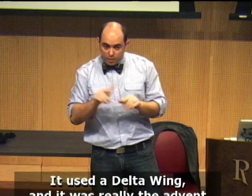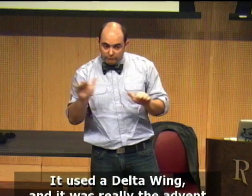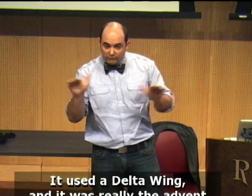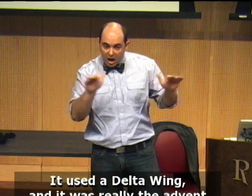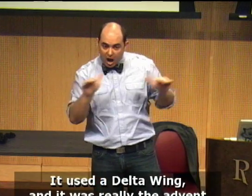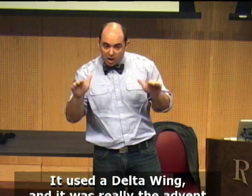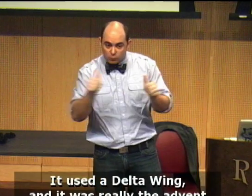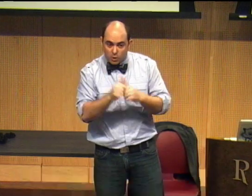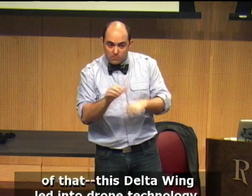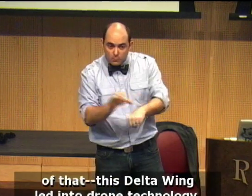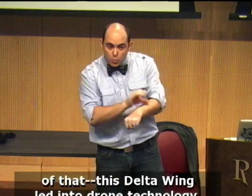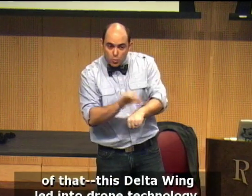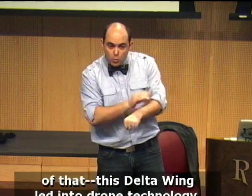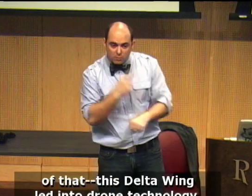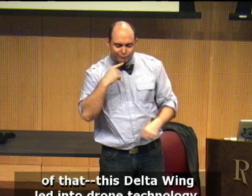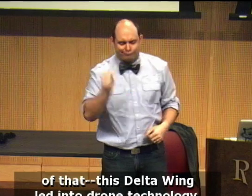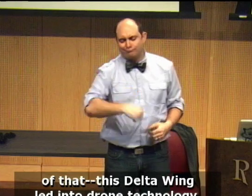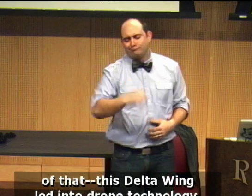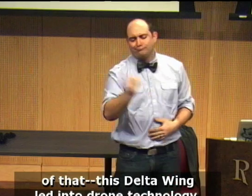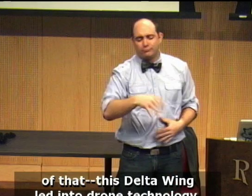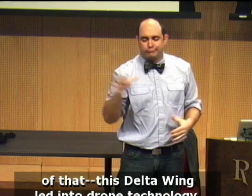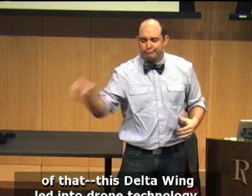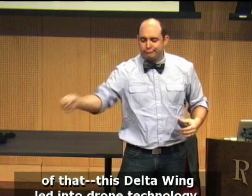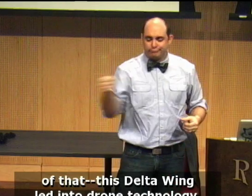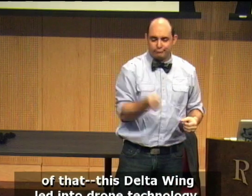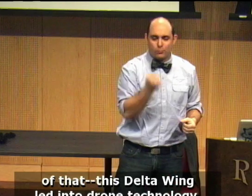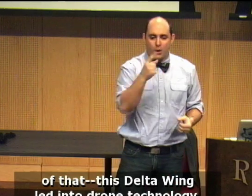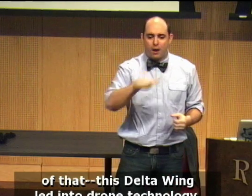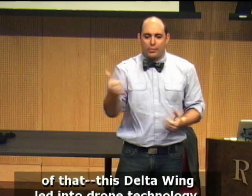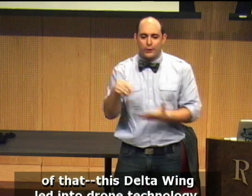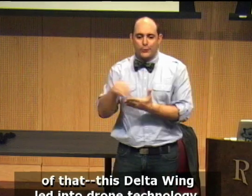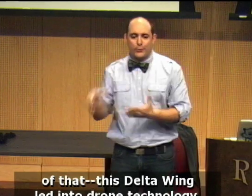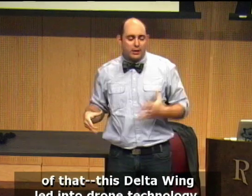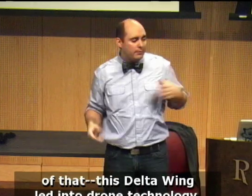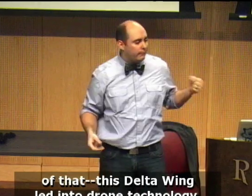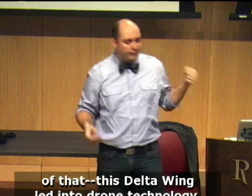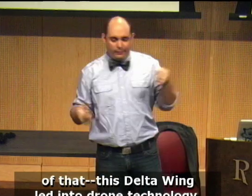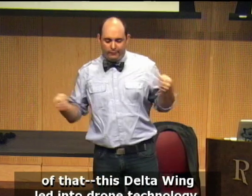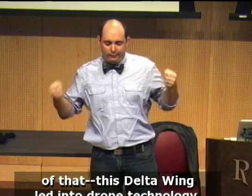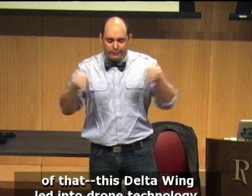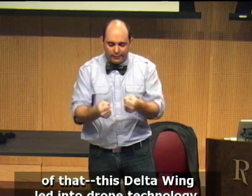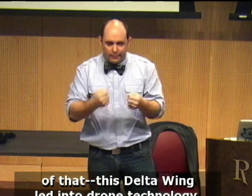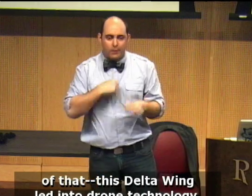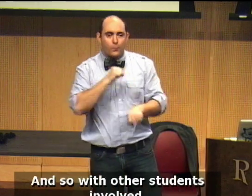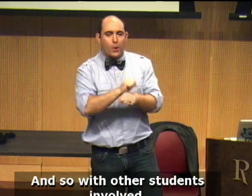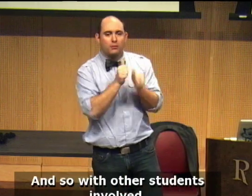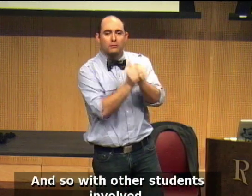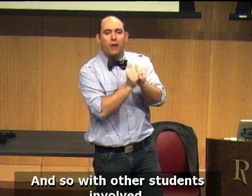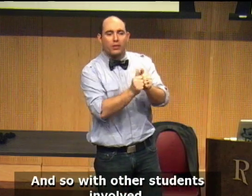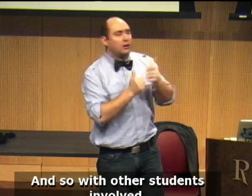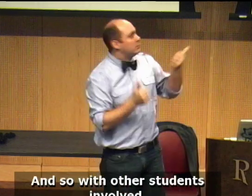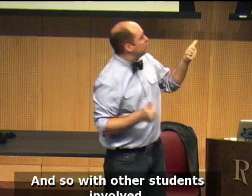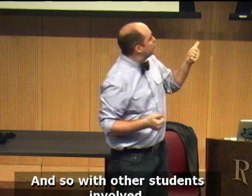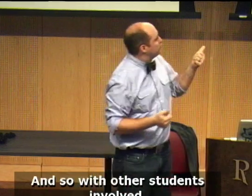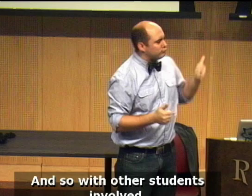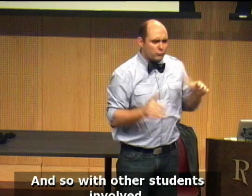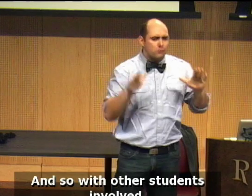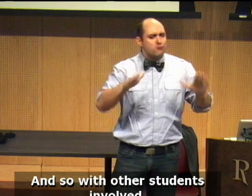the advent that this delta wing led into drone technology. And so with